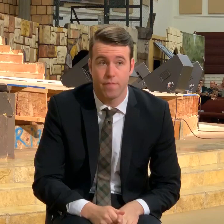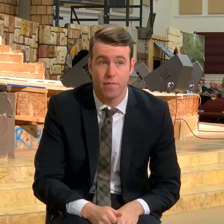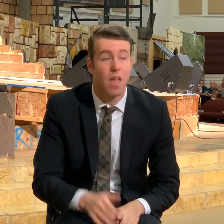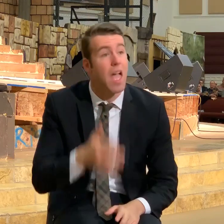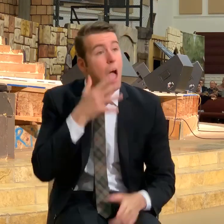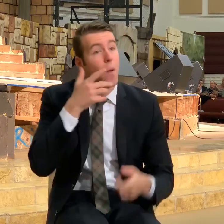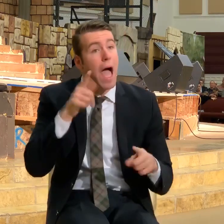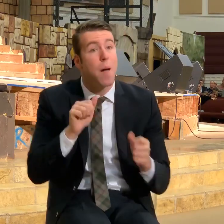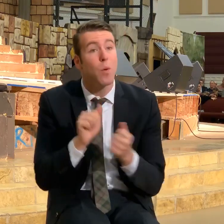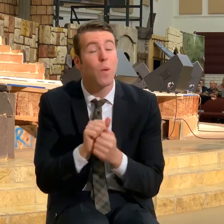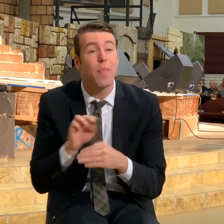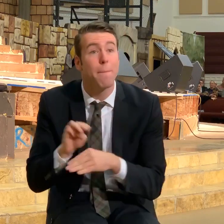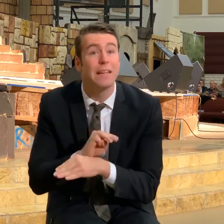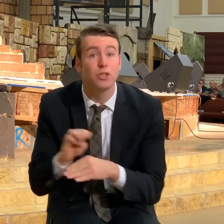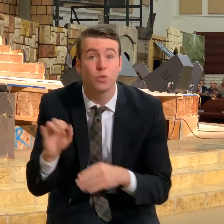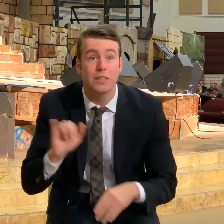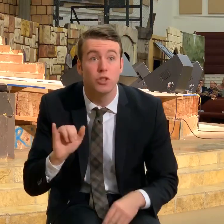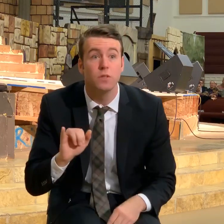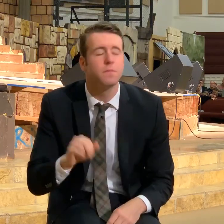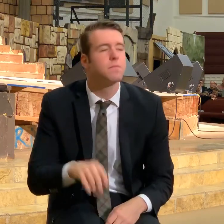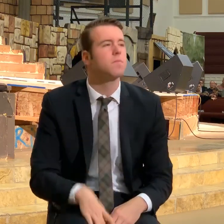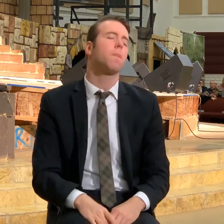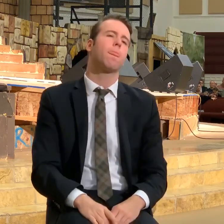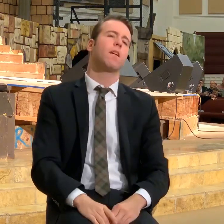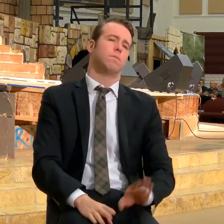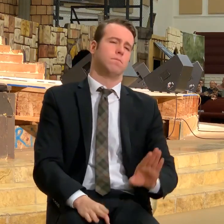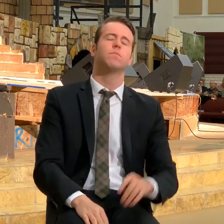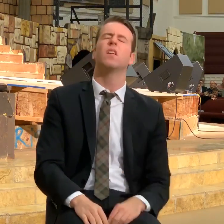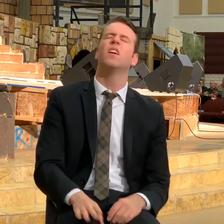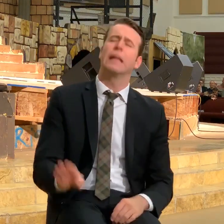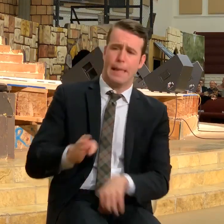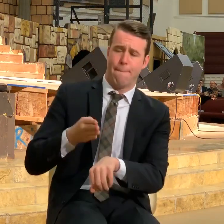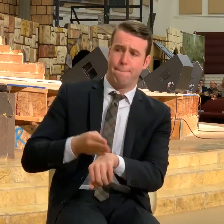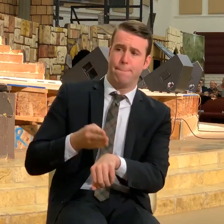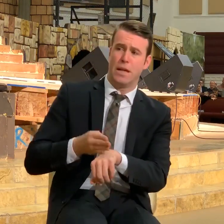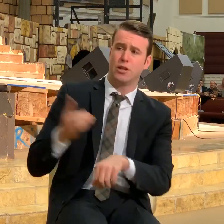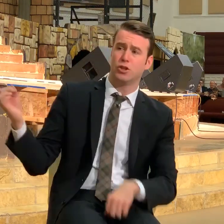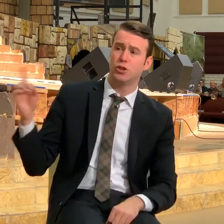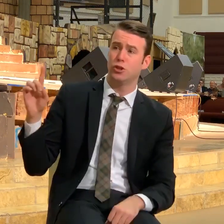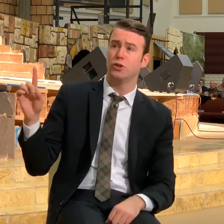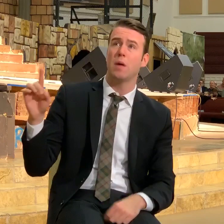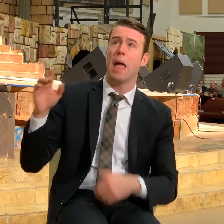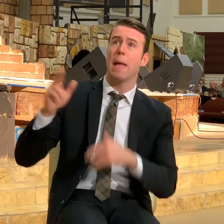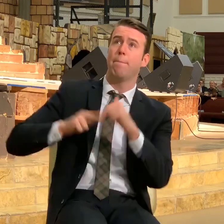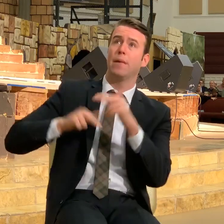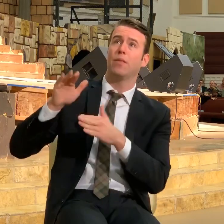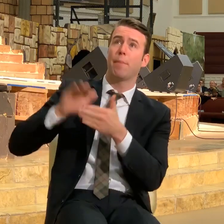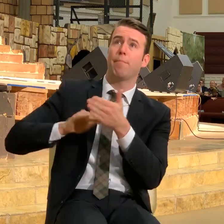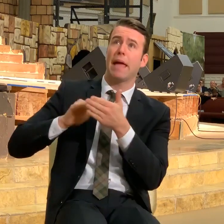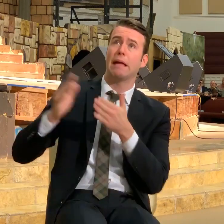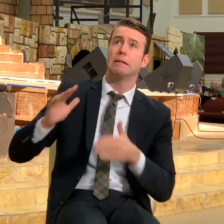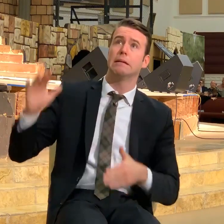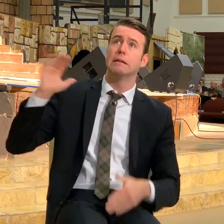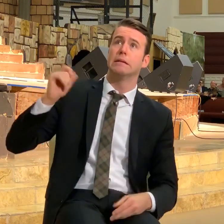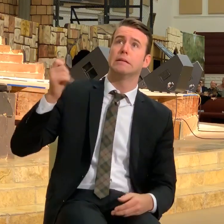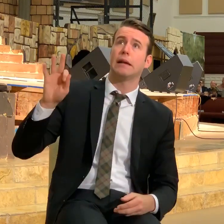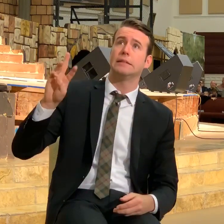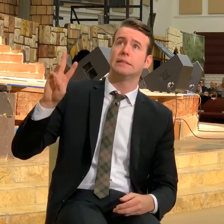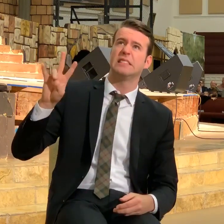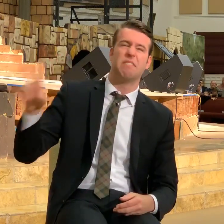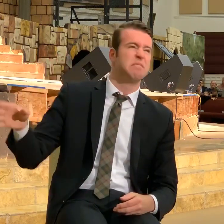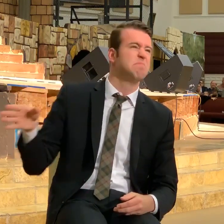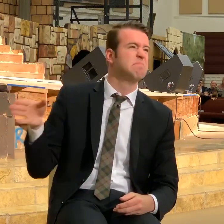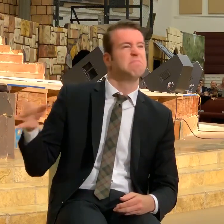It'll happen in ministry. Well, I don't like the way Bishop had that building painted in 1967.